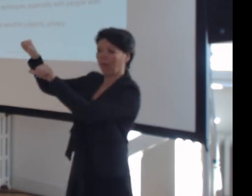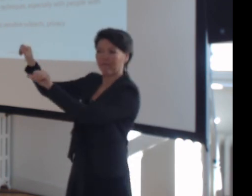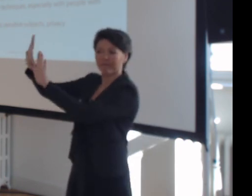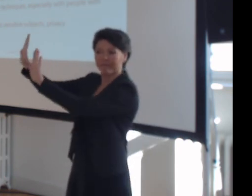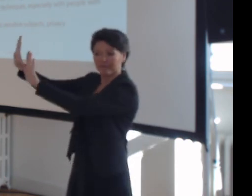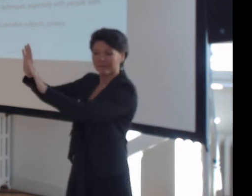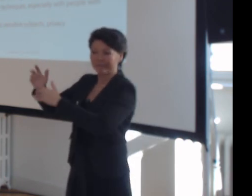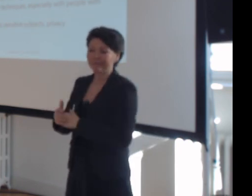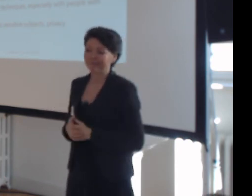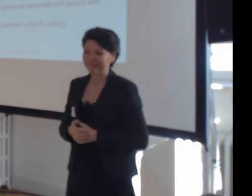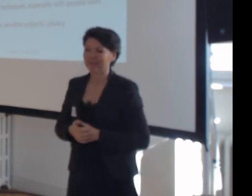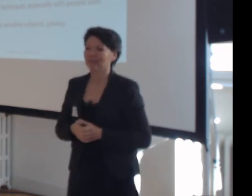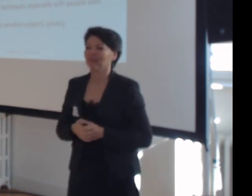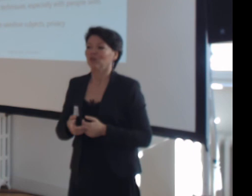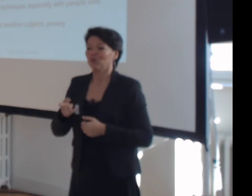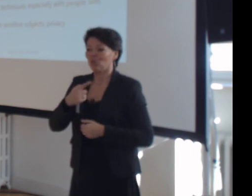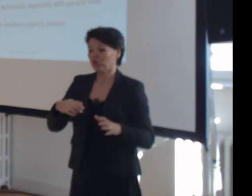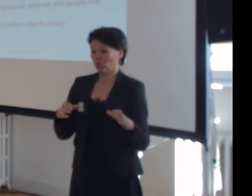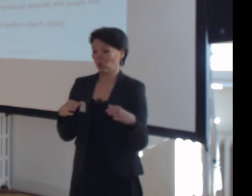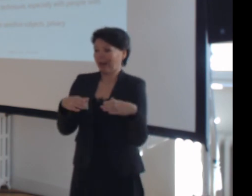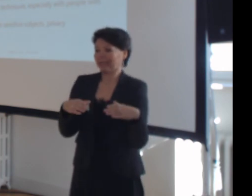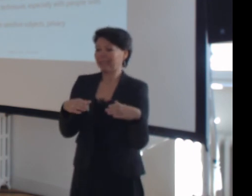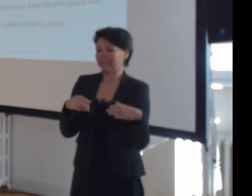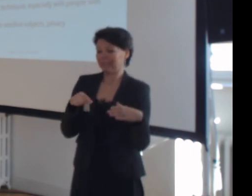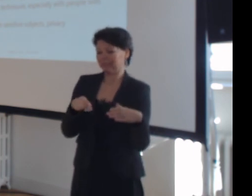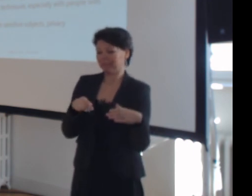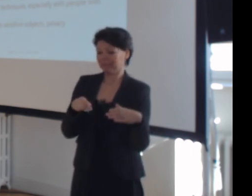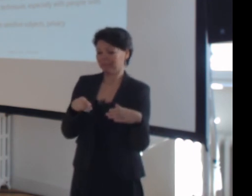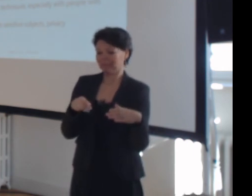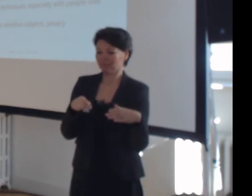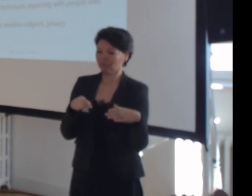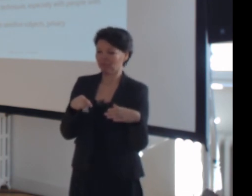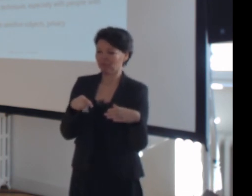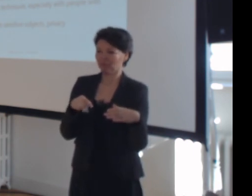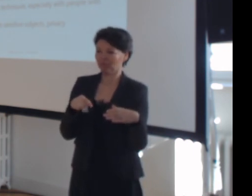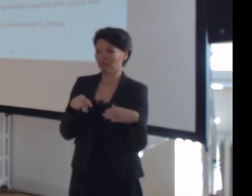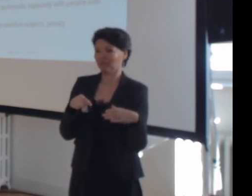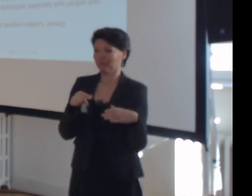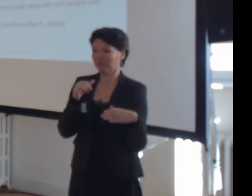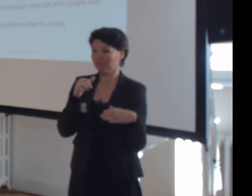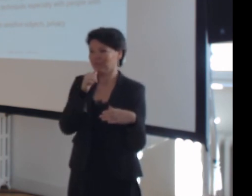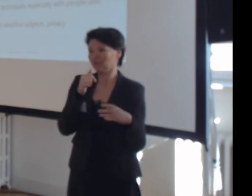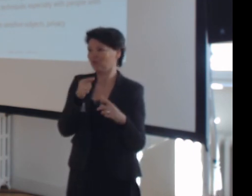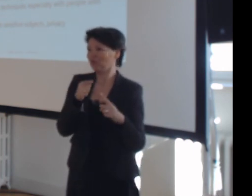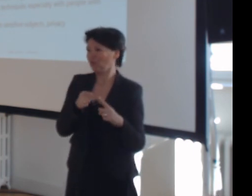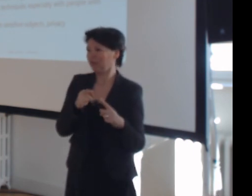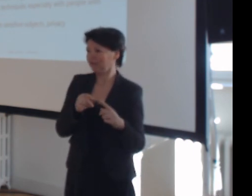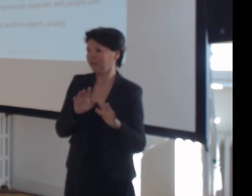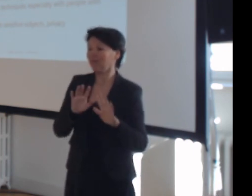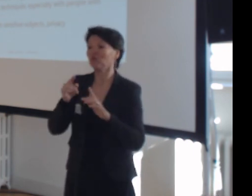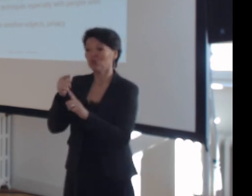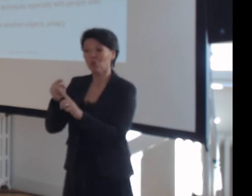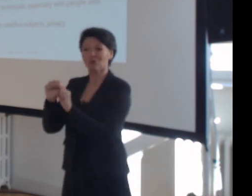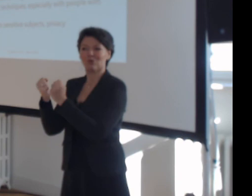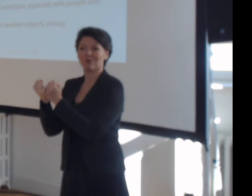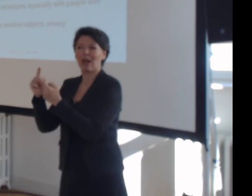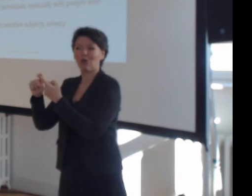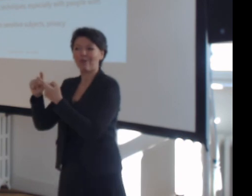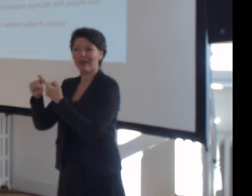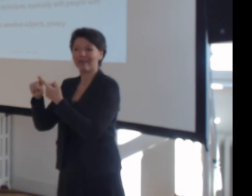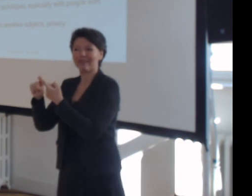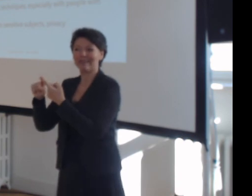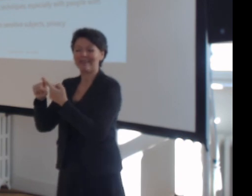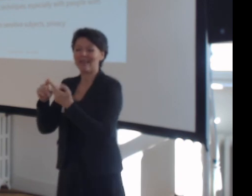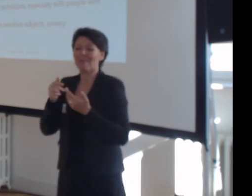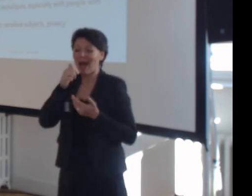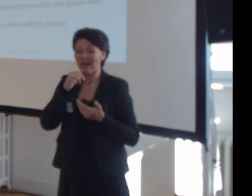And we said earlier, okay, our collection is a means to social contact, but of course this social contact is much more intense